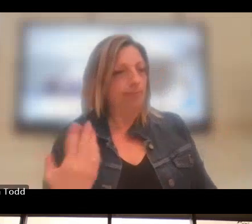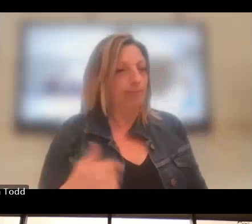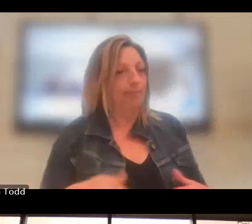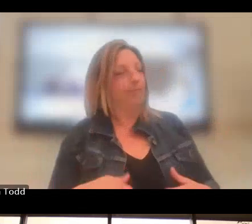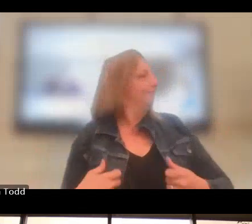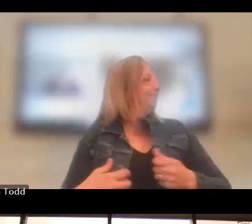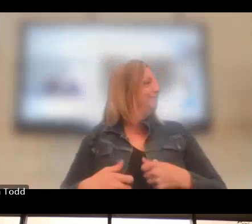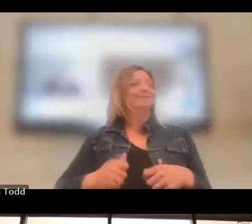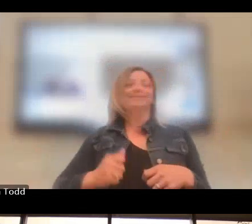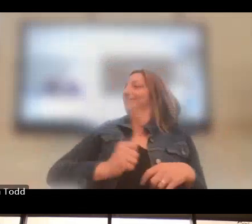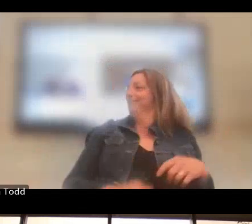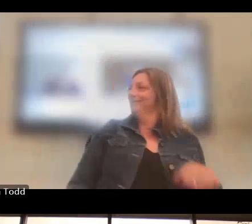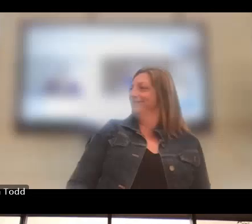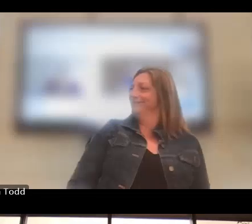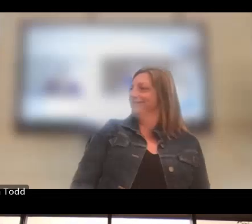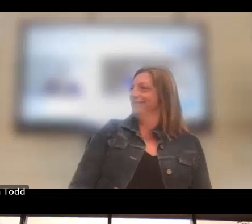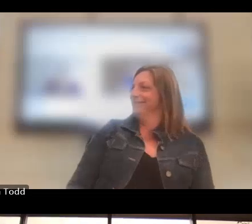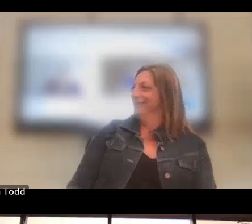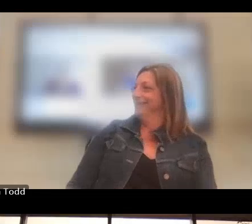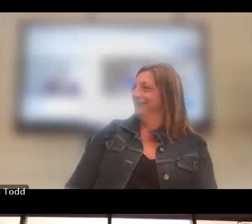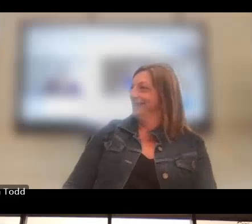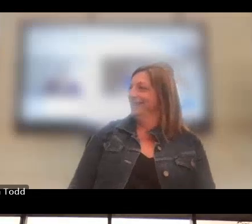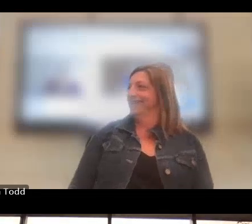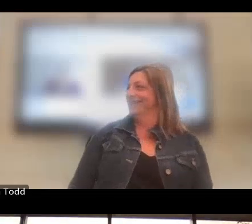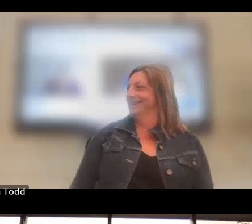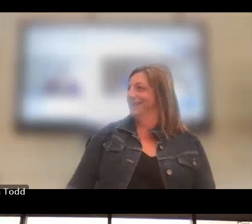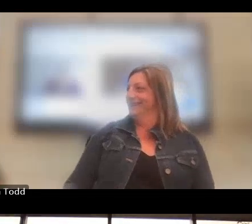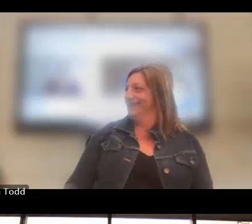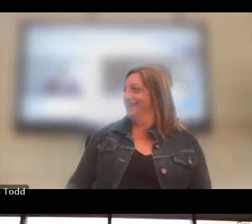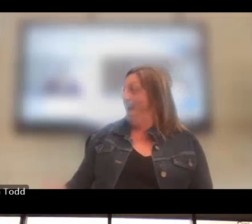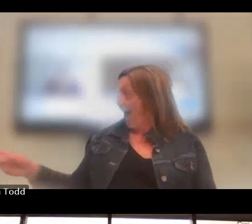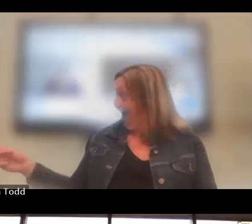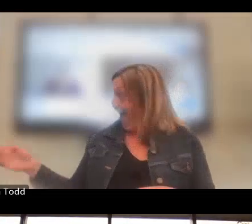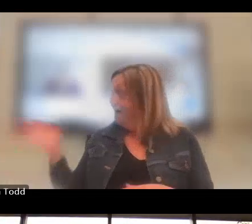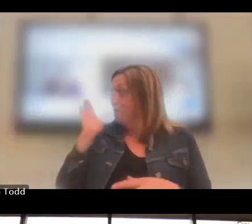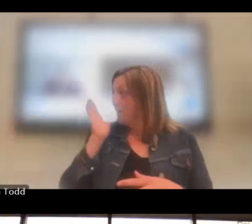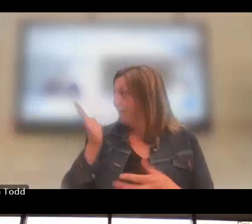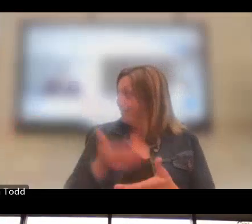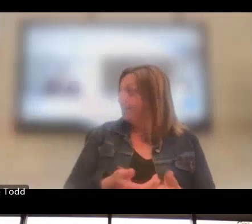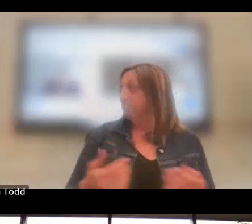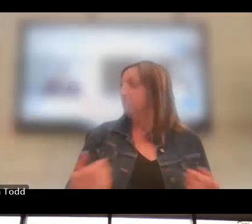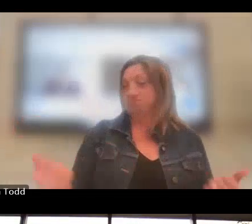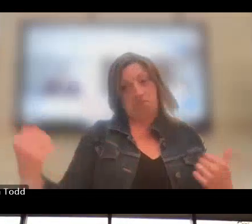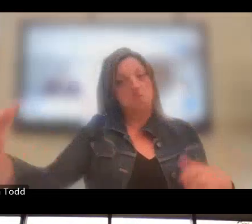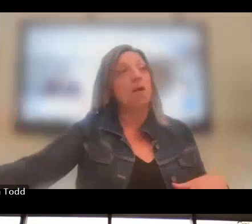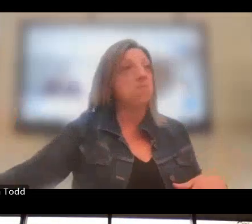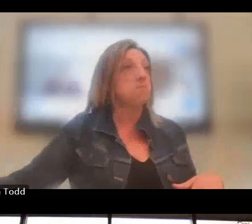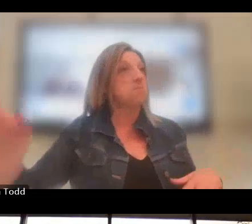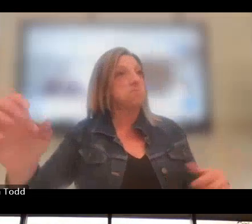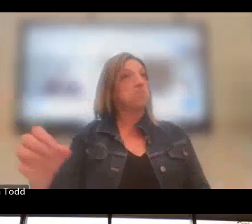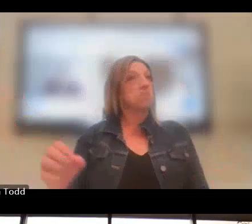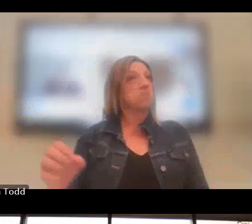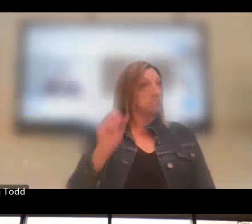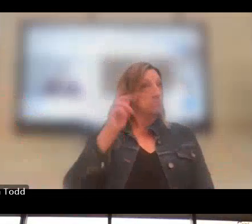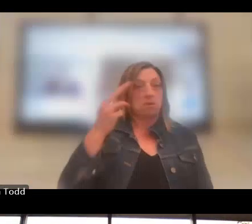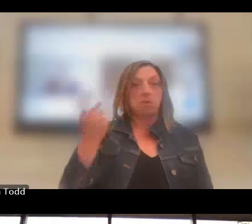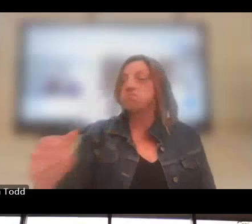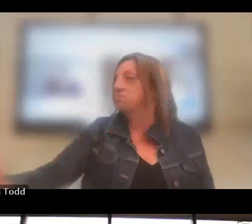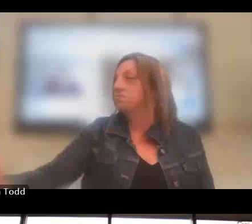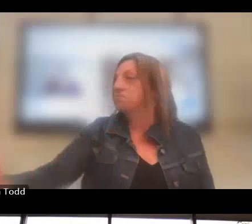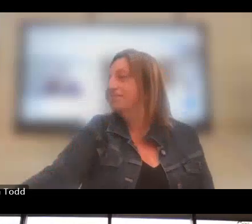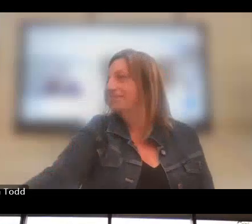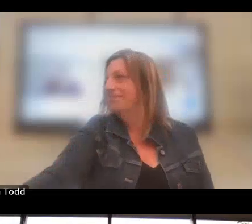that, Jimmy? You just jump right in and come on in. You can volunteer. You want to do that? I'm gonna put your name down. No, I'd rather do volleyball. Oh, you want to do volleyball? Okay,